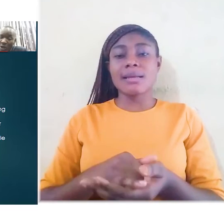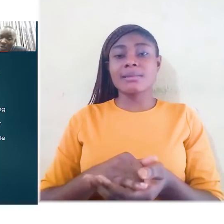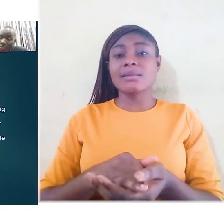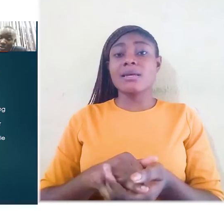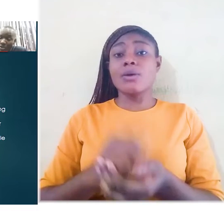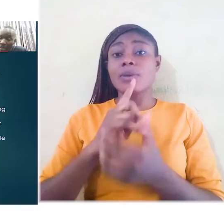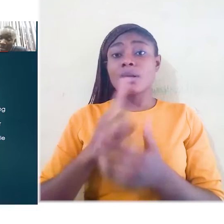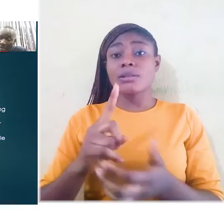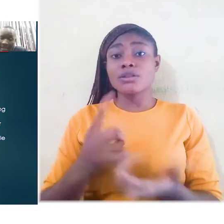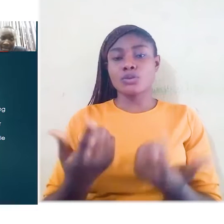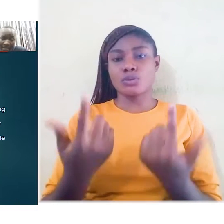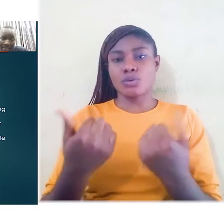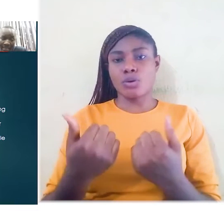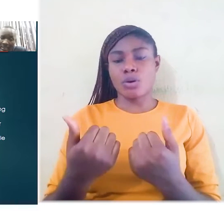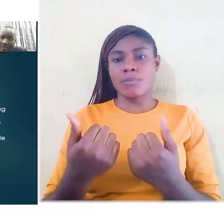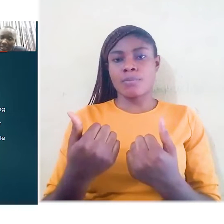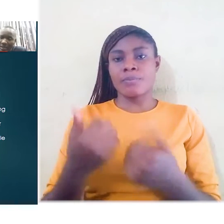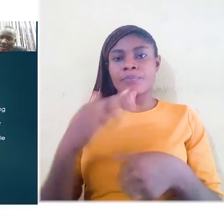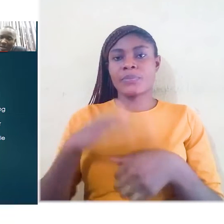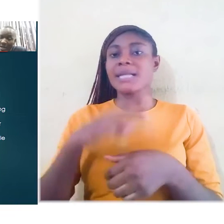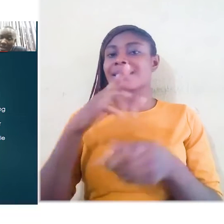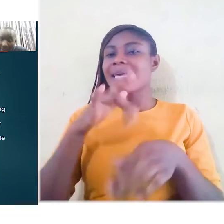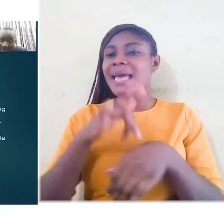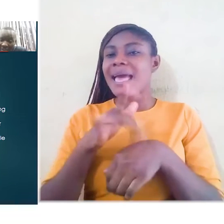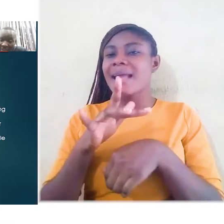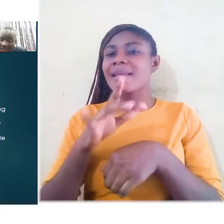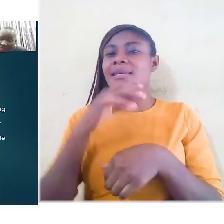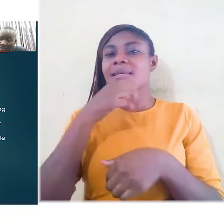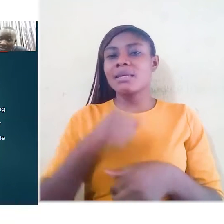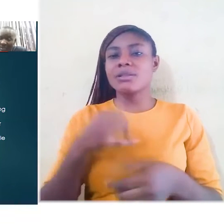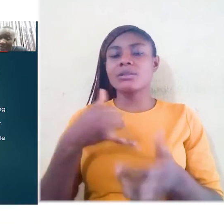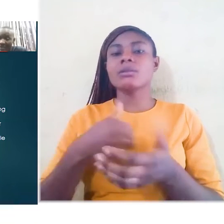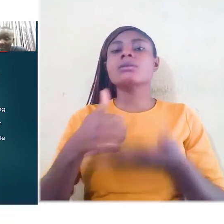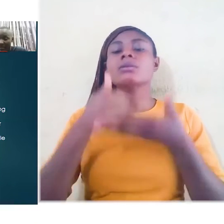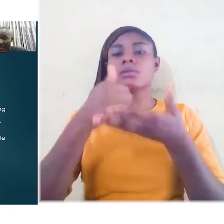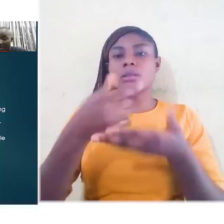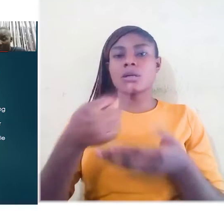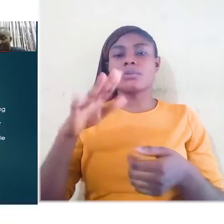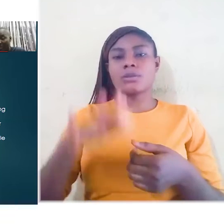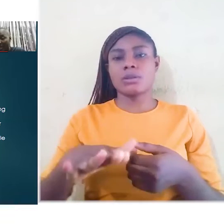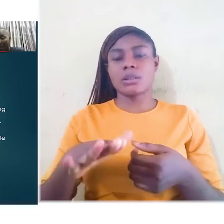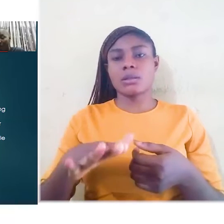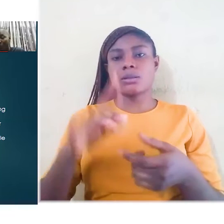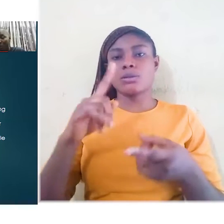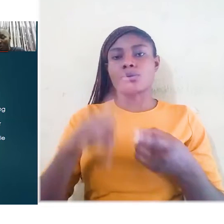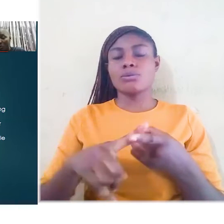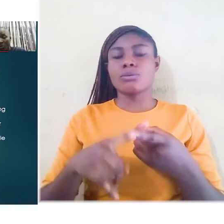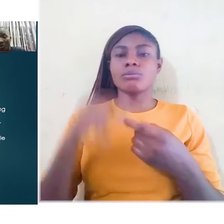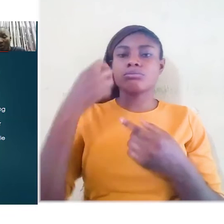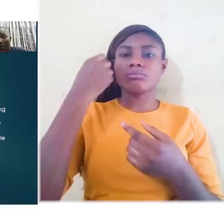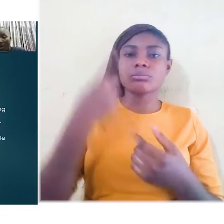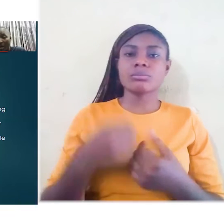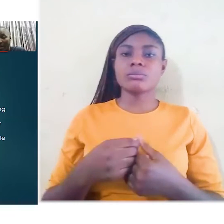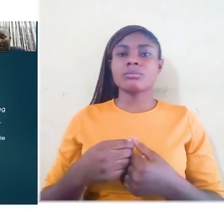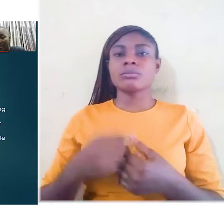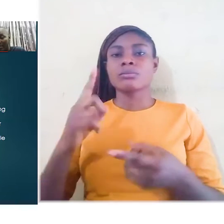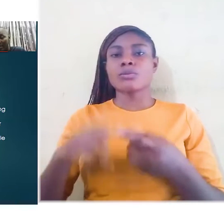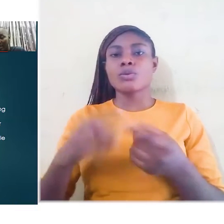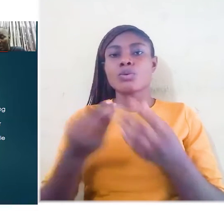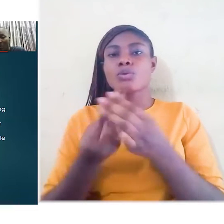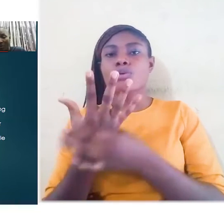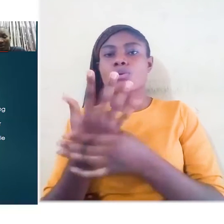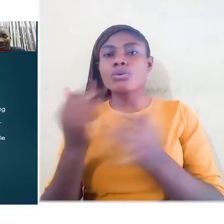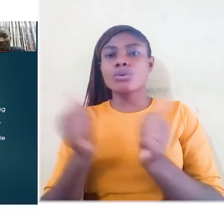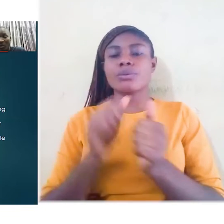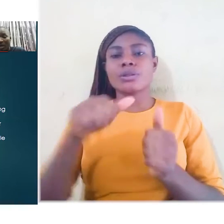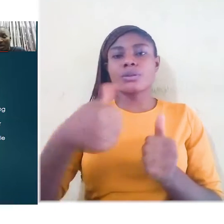realization comes at an early stage, it helps the child to integrate. It helps the child to grow with other kids.